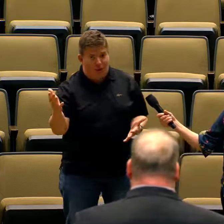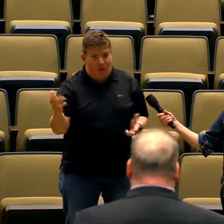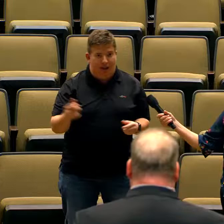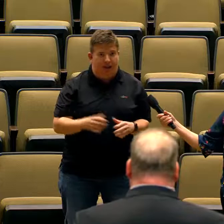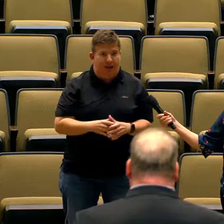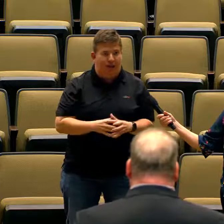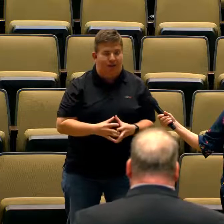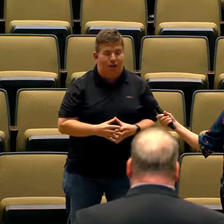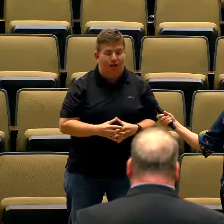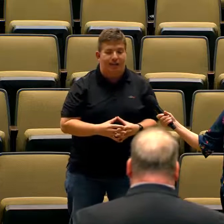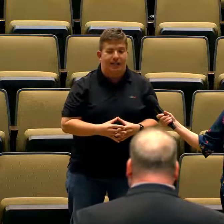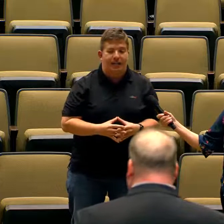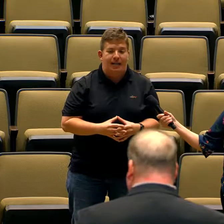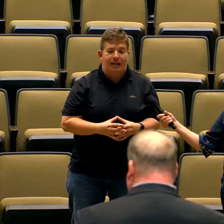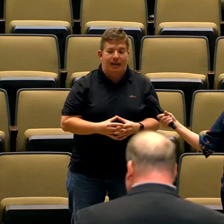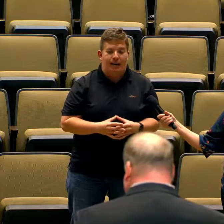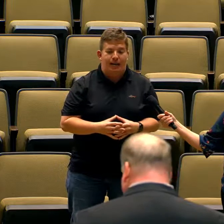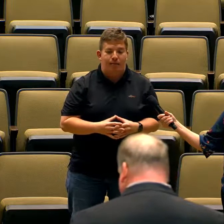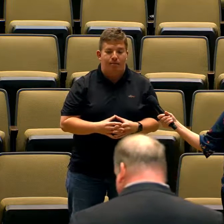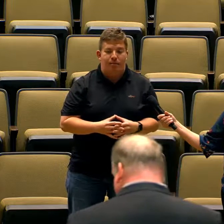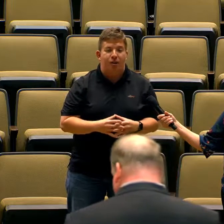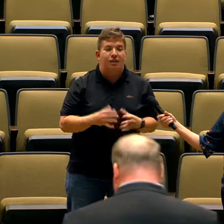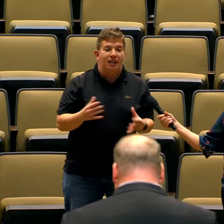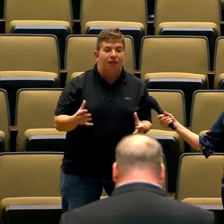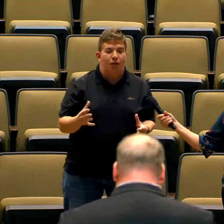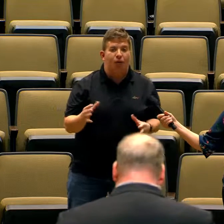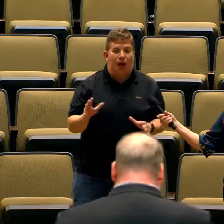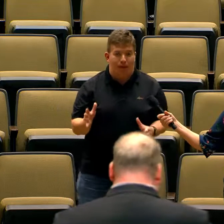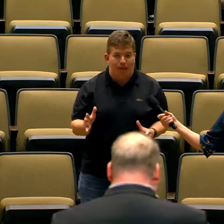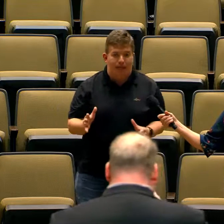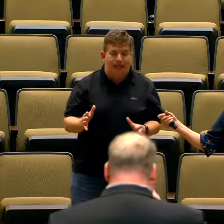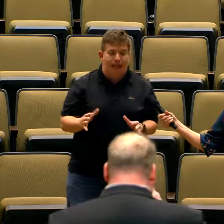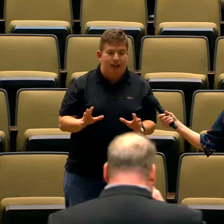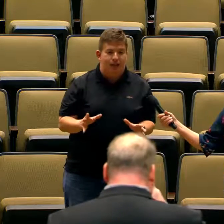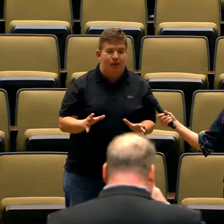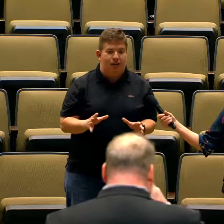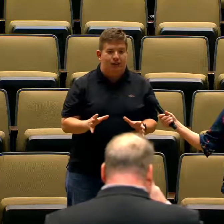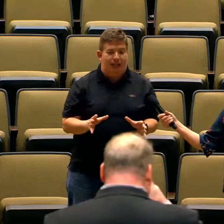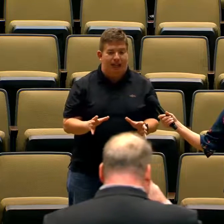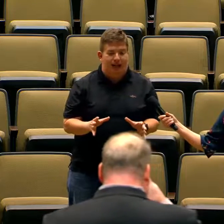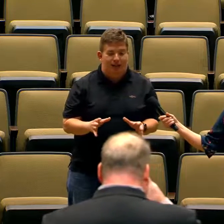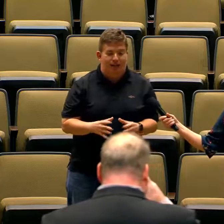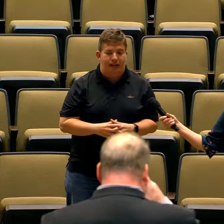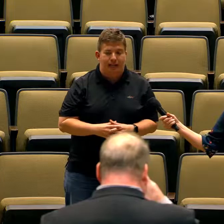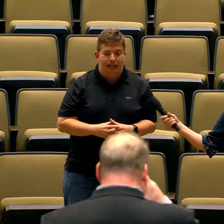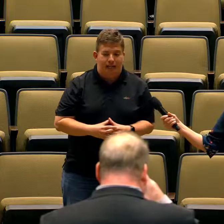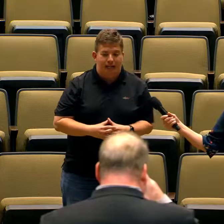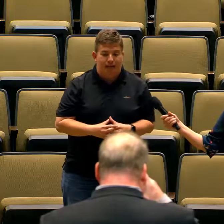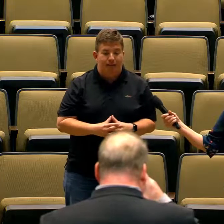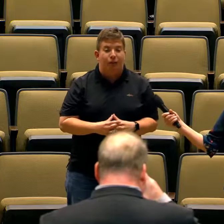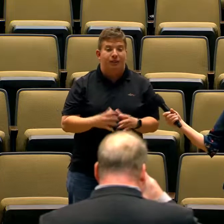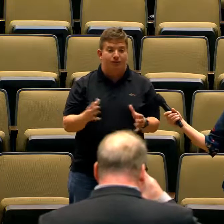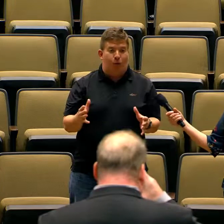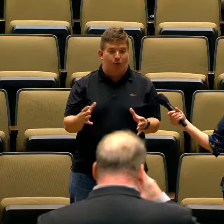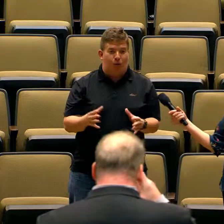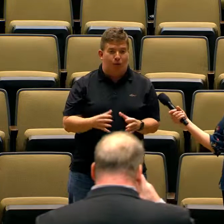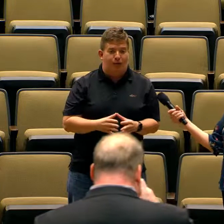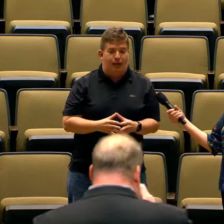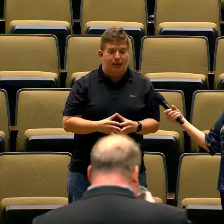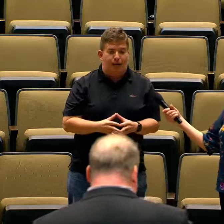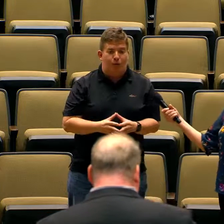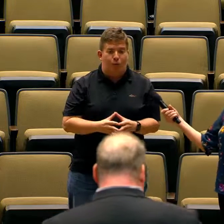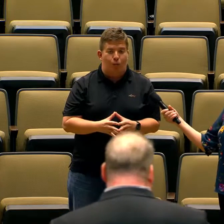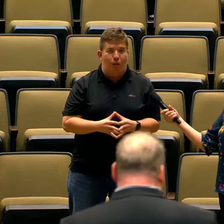to everyone involved. Thank you. There are several comments and concerns that I have. First and